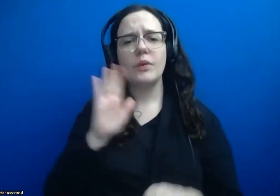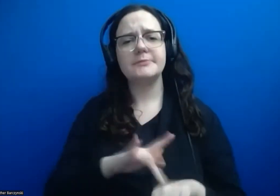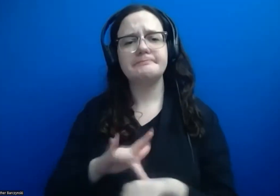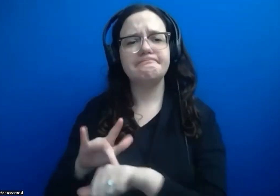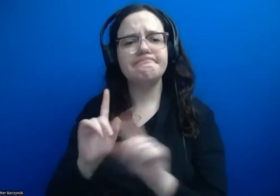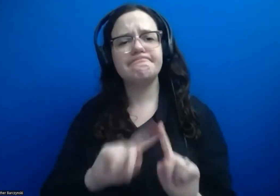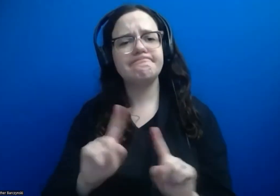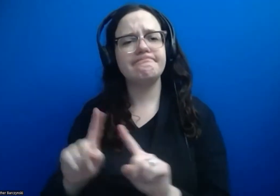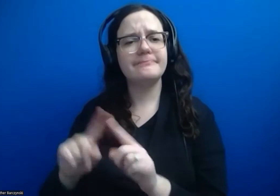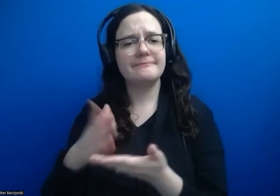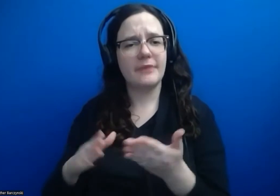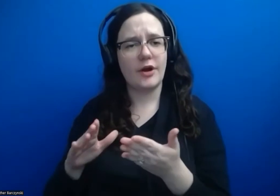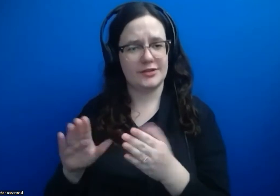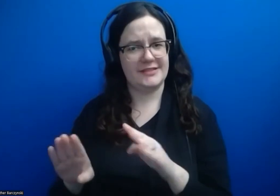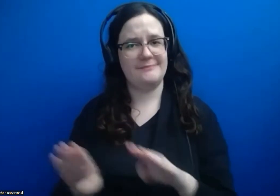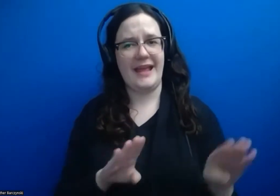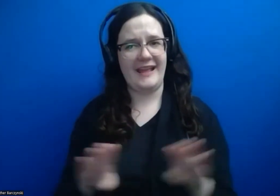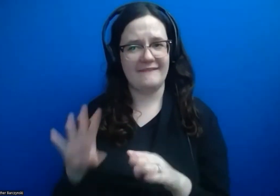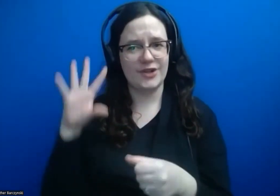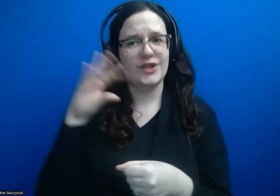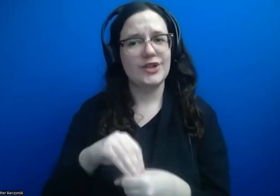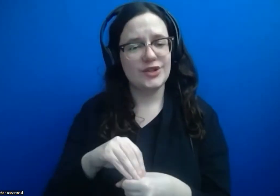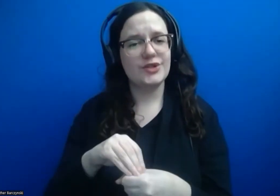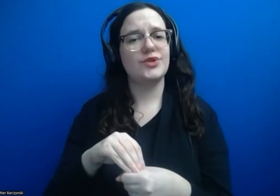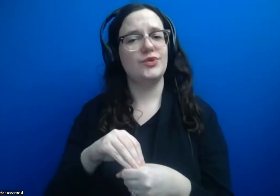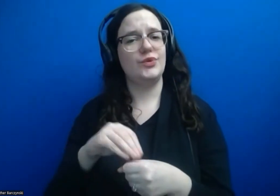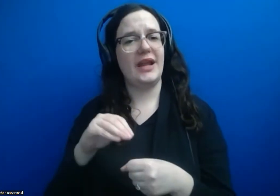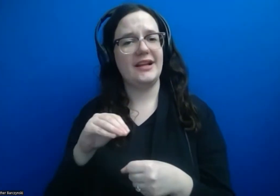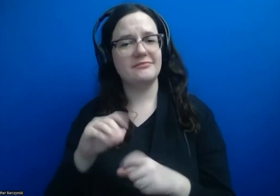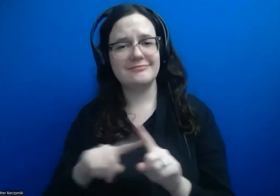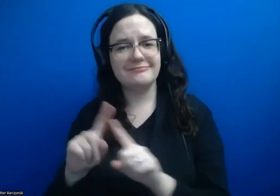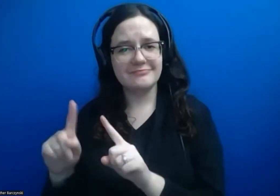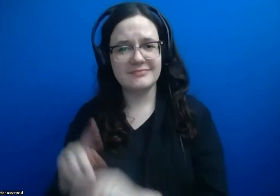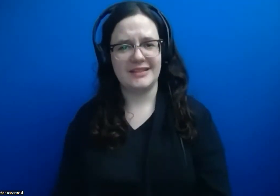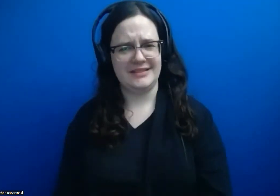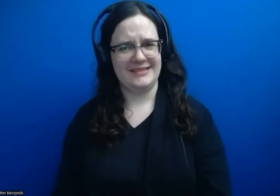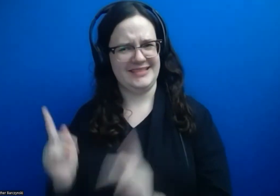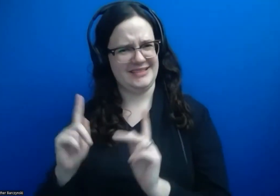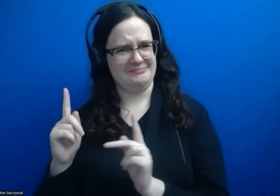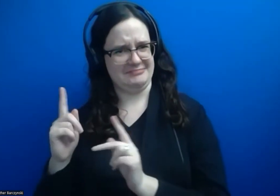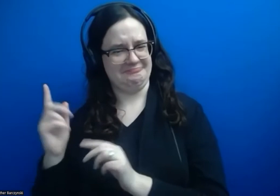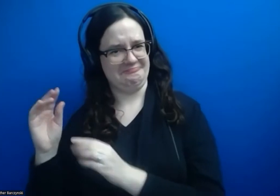including individual and family member experiences. Like the spotlight or whoever's moderating